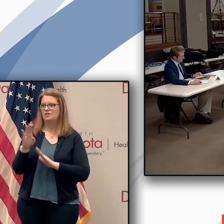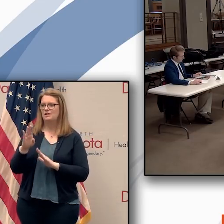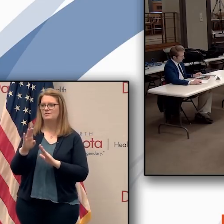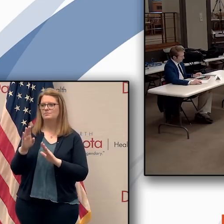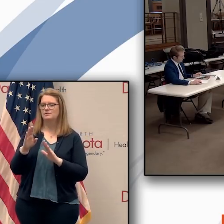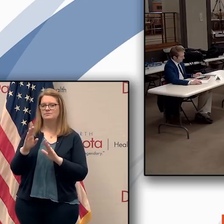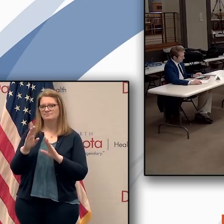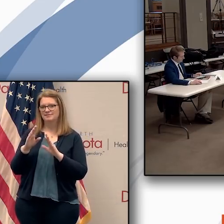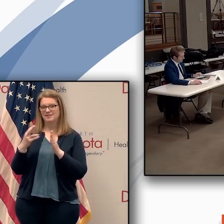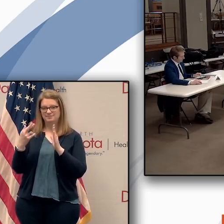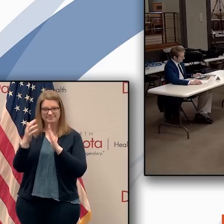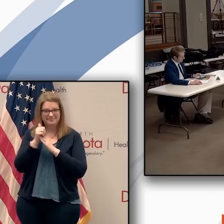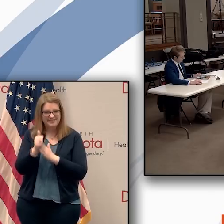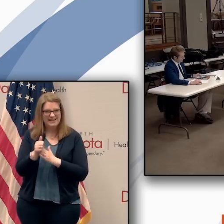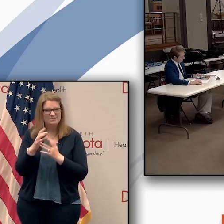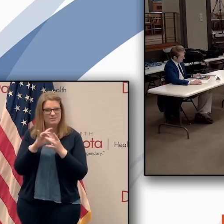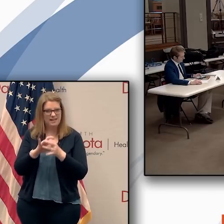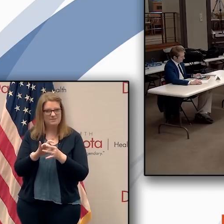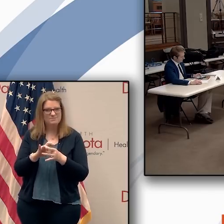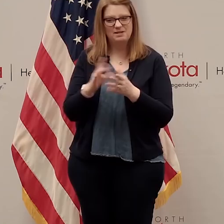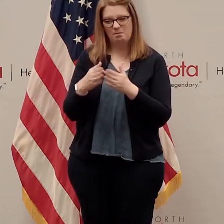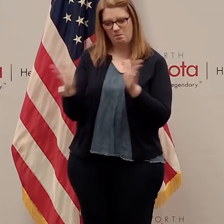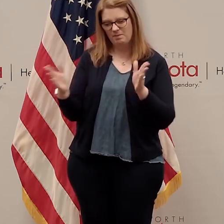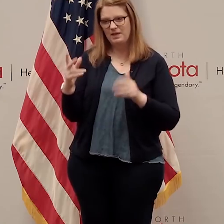surrounding public restrooms?